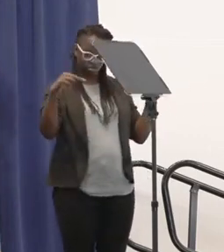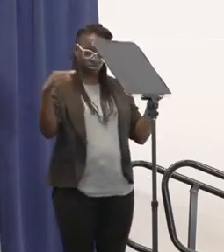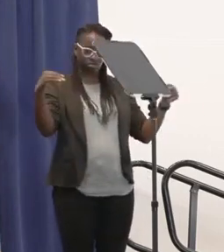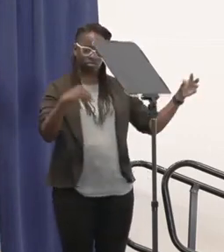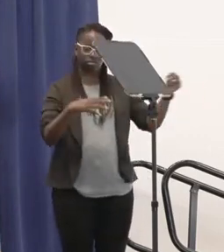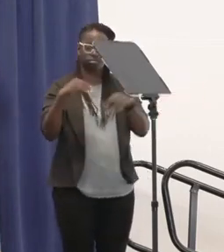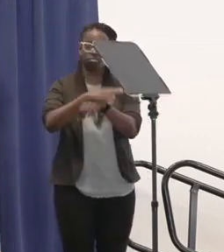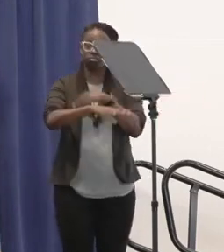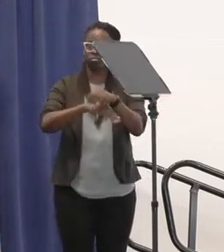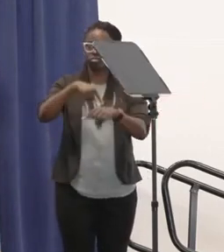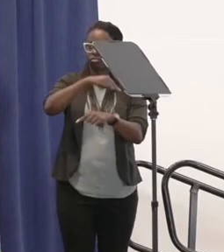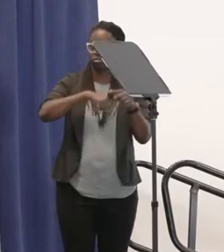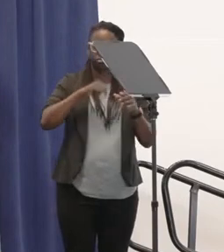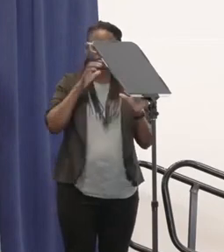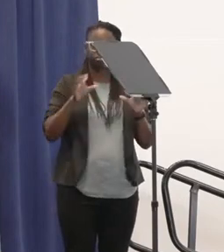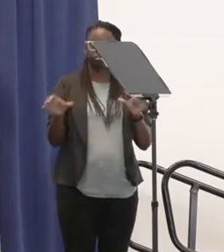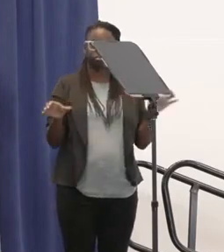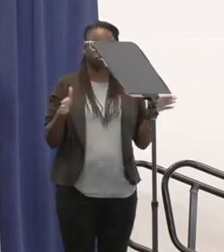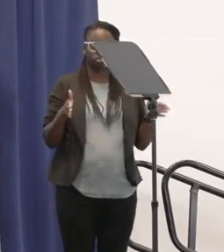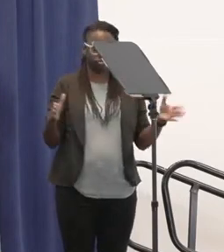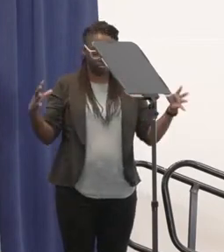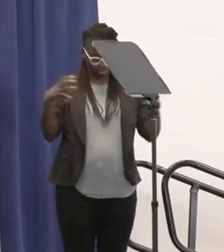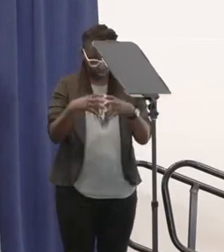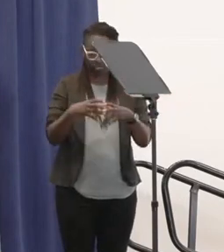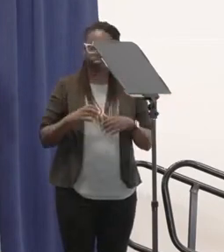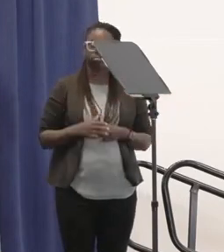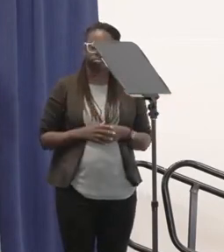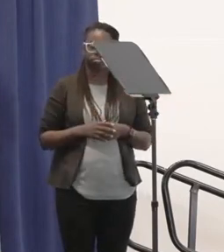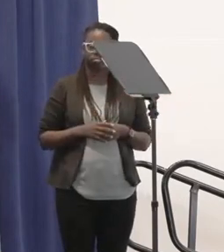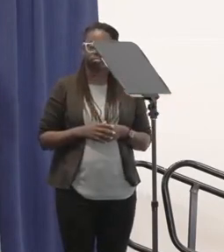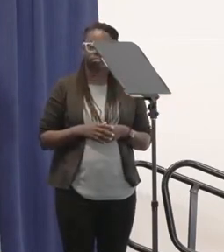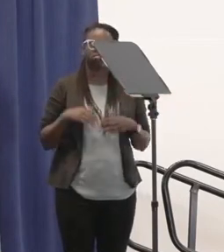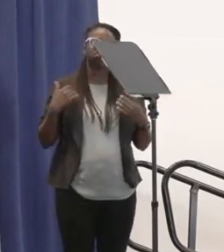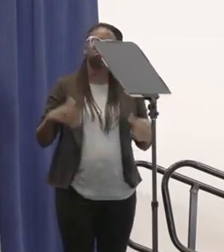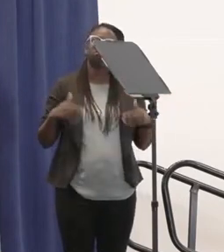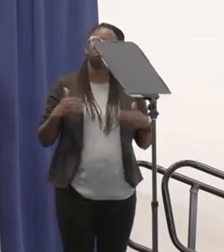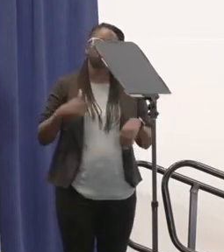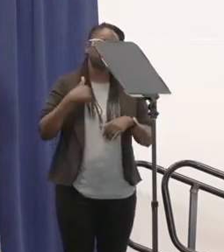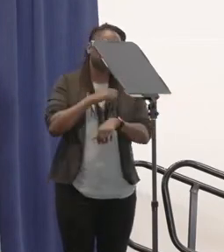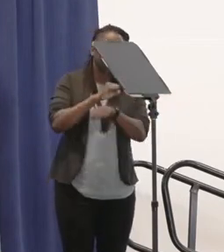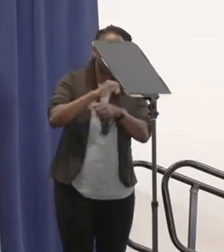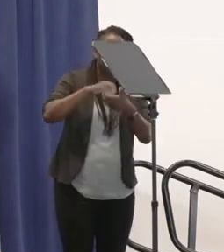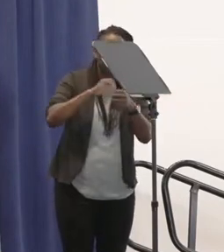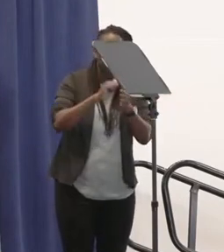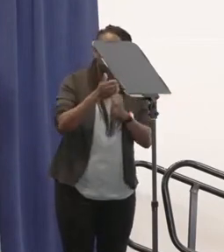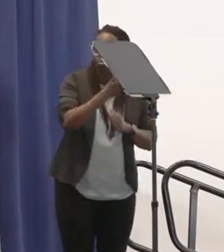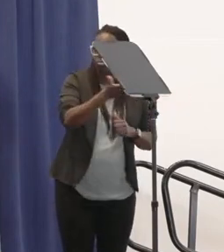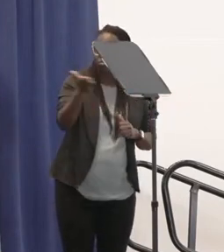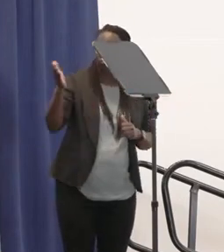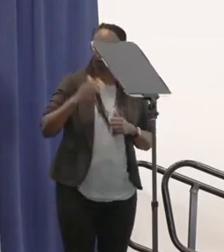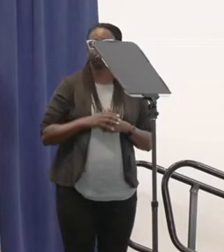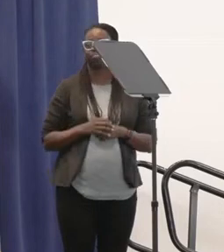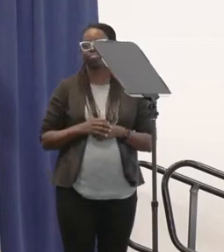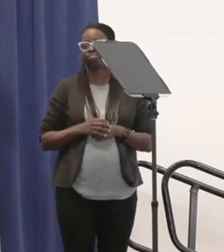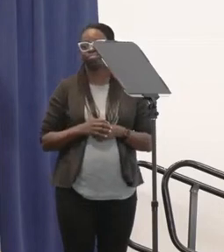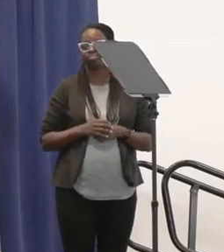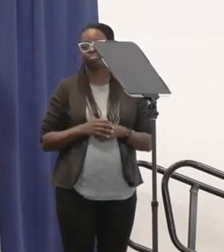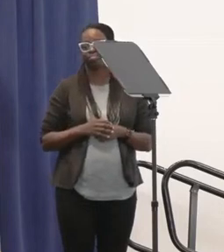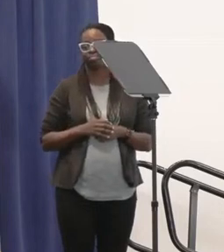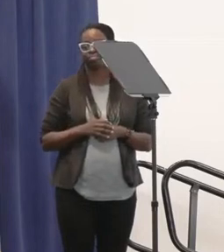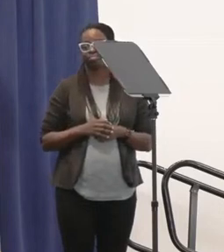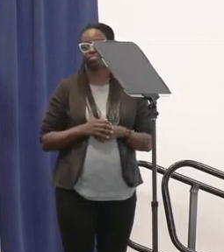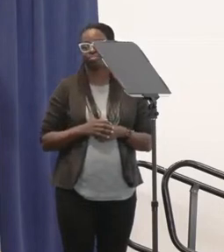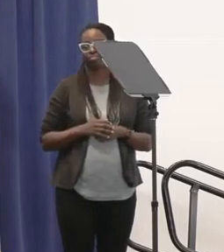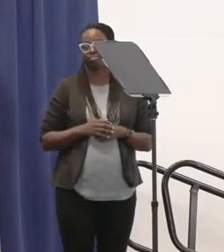an administration to be able to partner with all of you, to work with all of you. I want to thank you for the work and